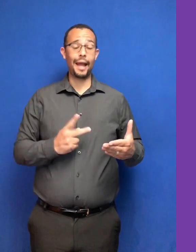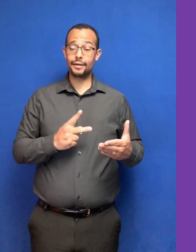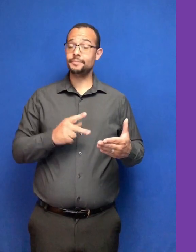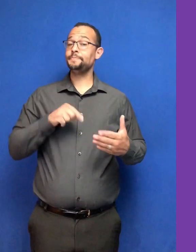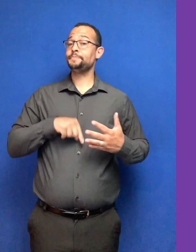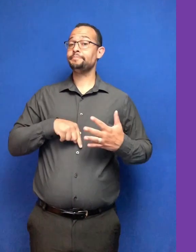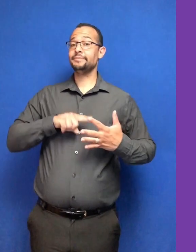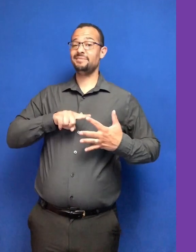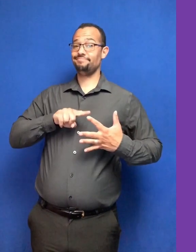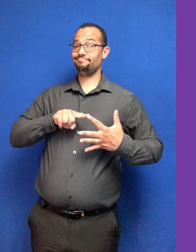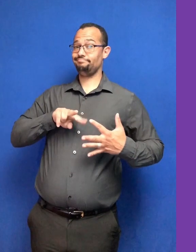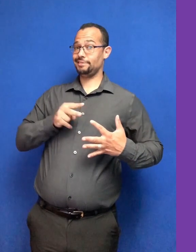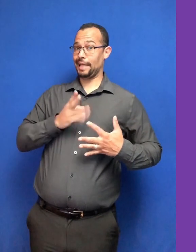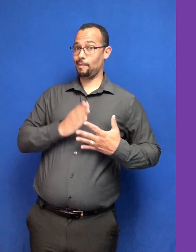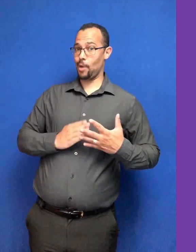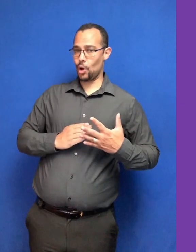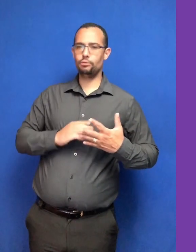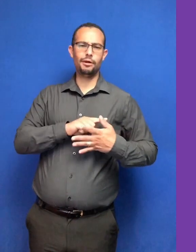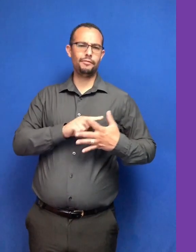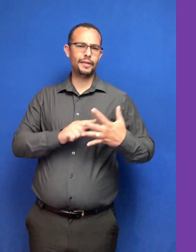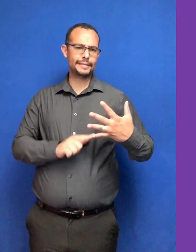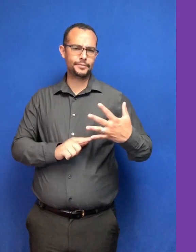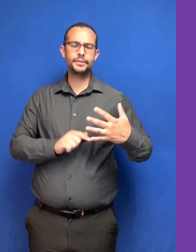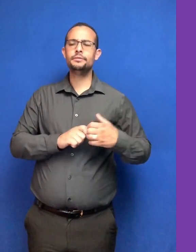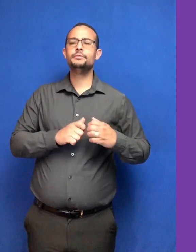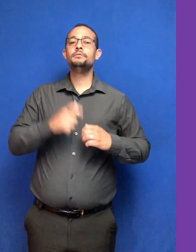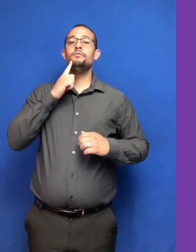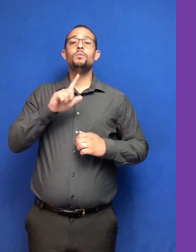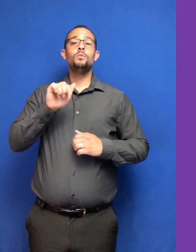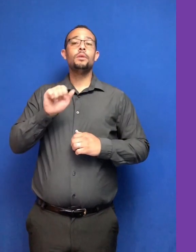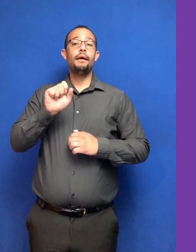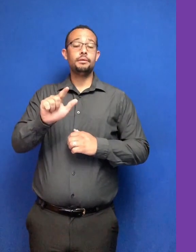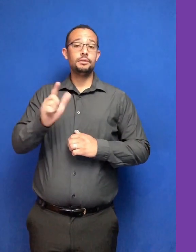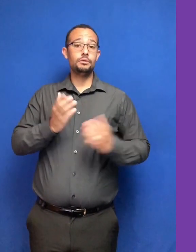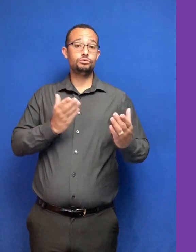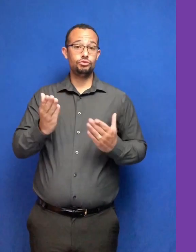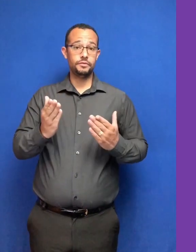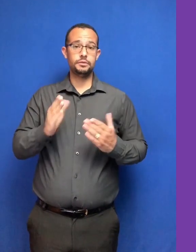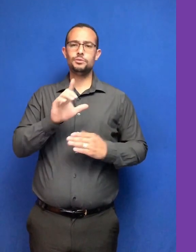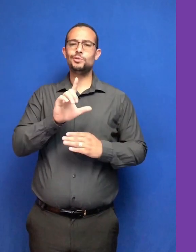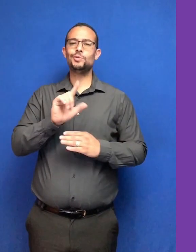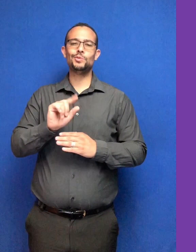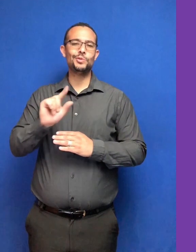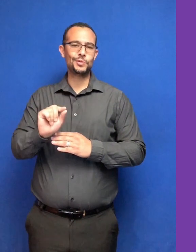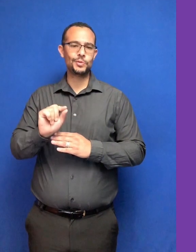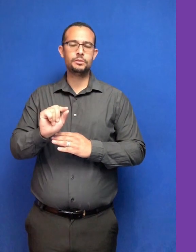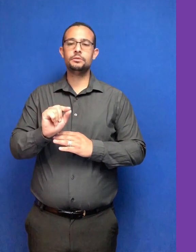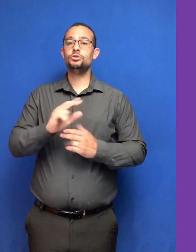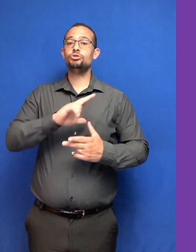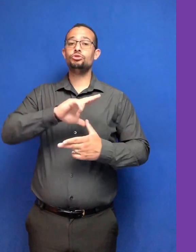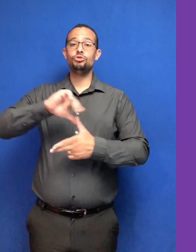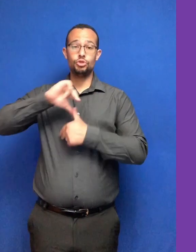Welcome back. This is part 2 of 5 of the ASL Services 2020